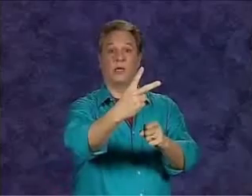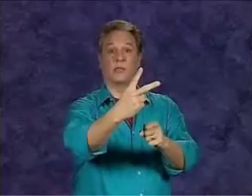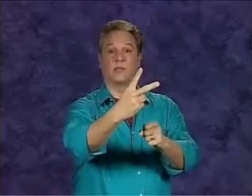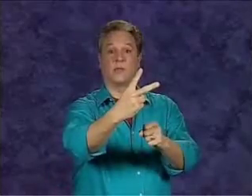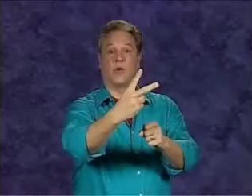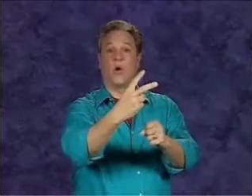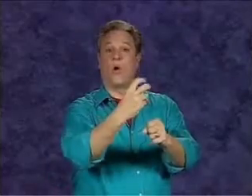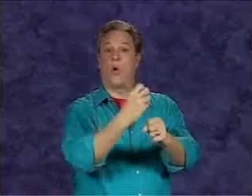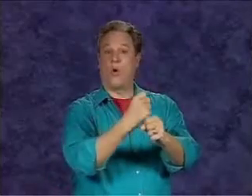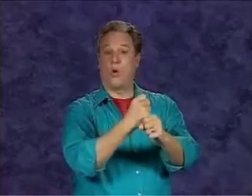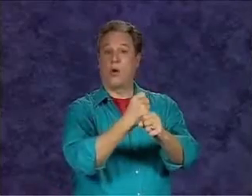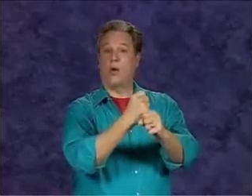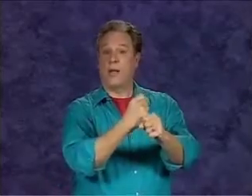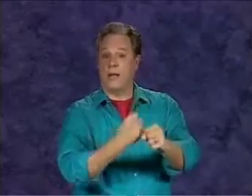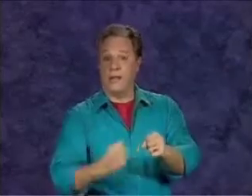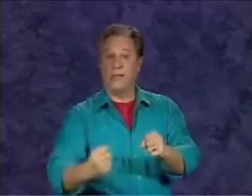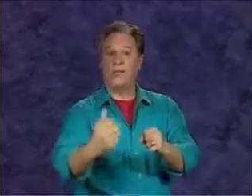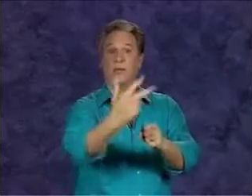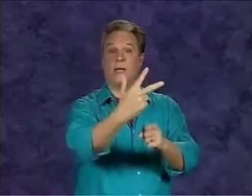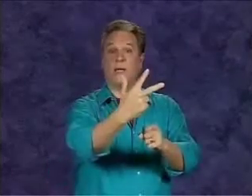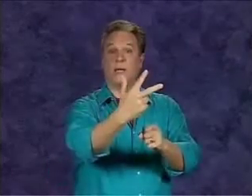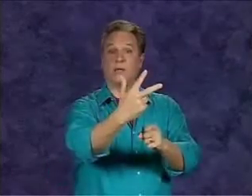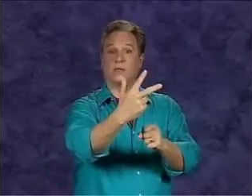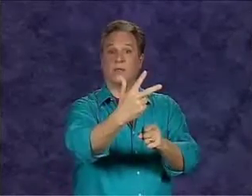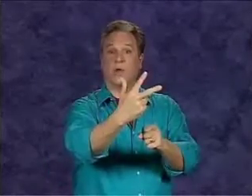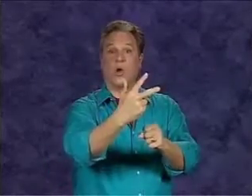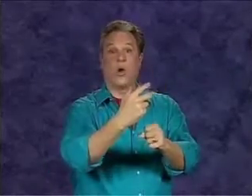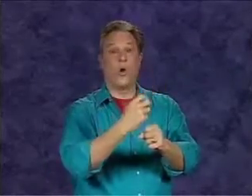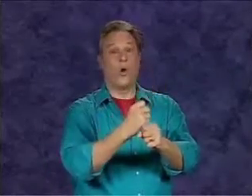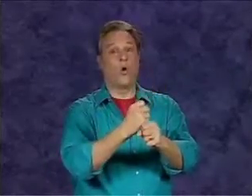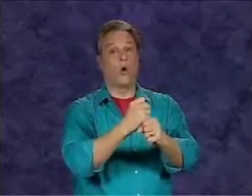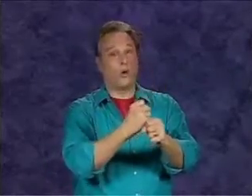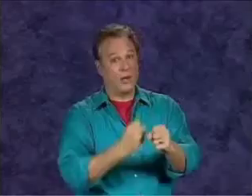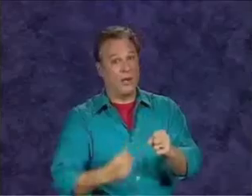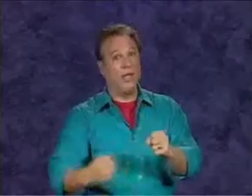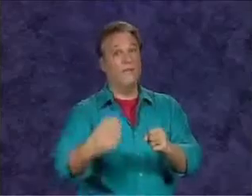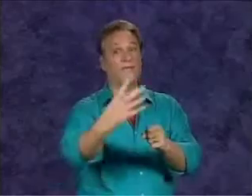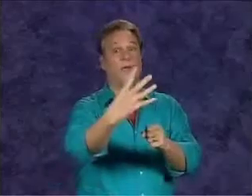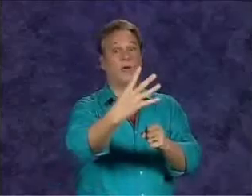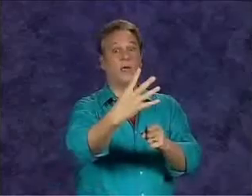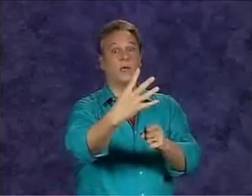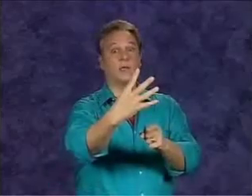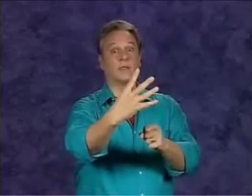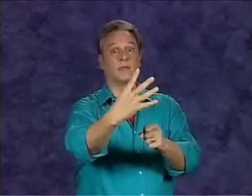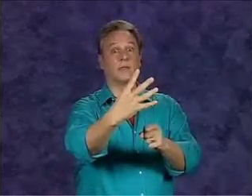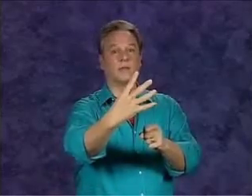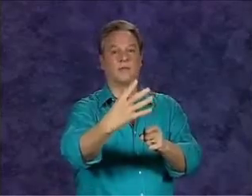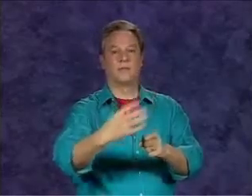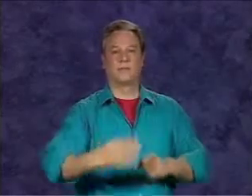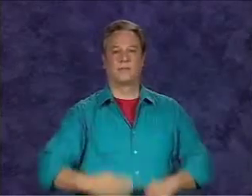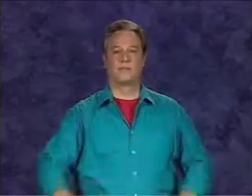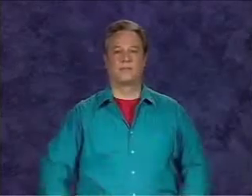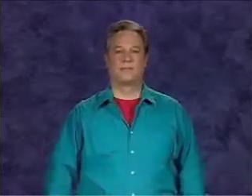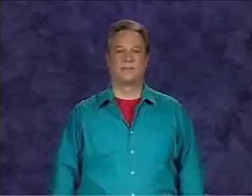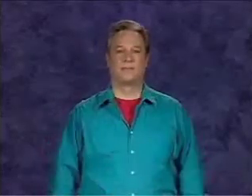years, or in 3 years, or in 4 years.